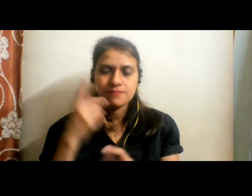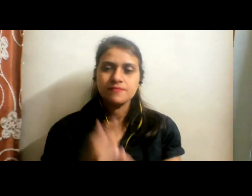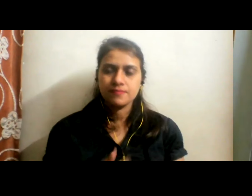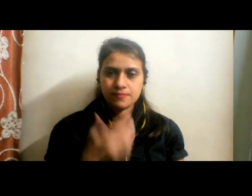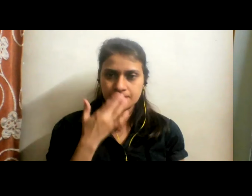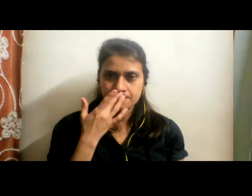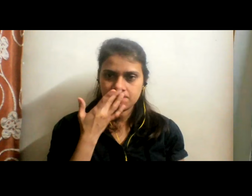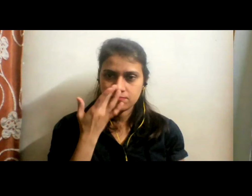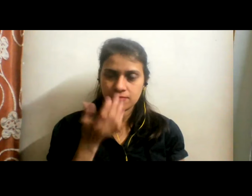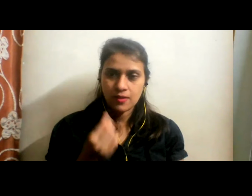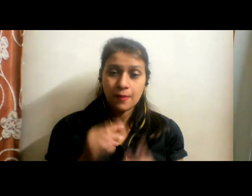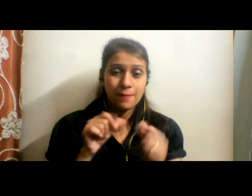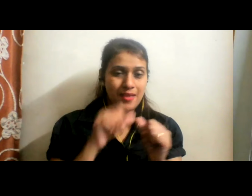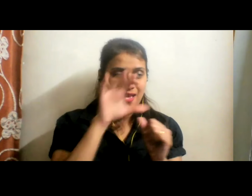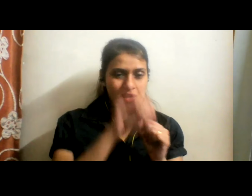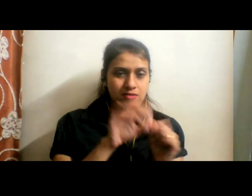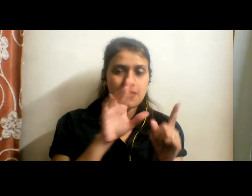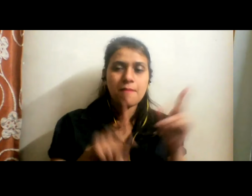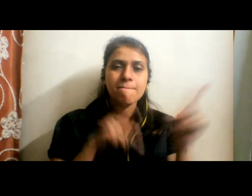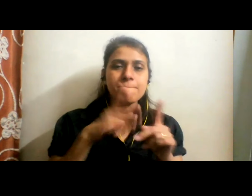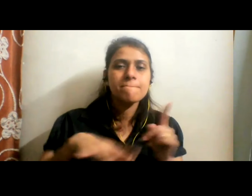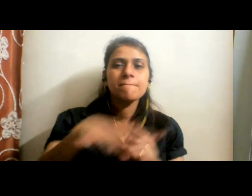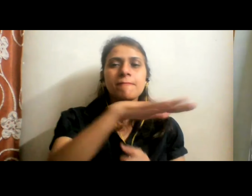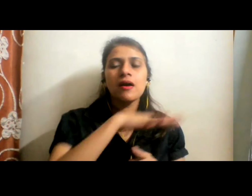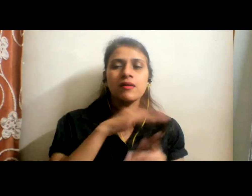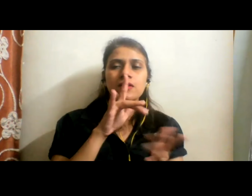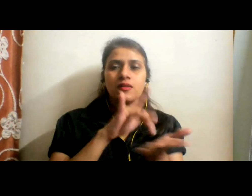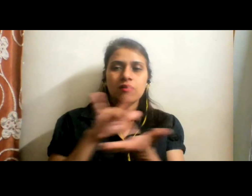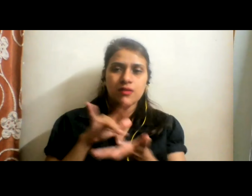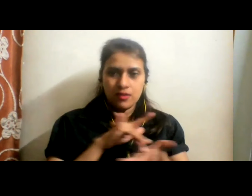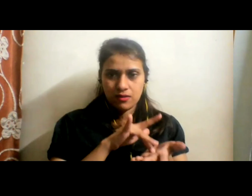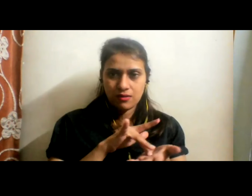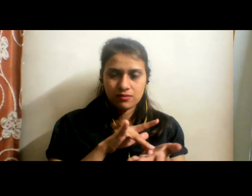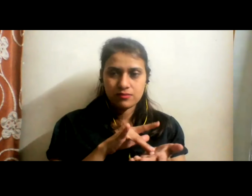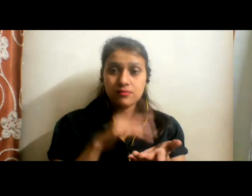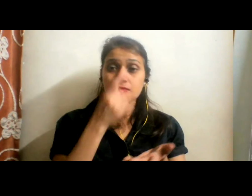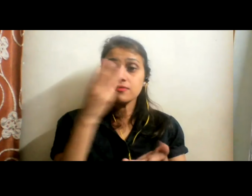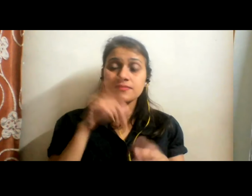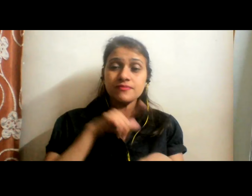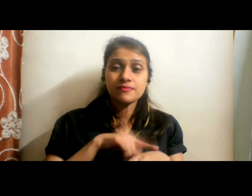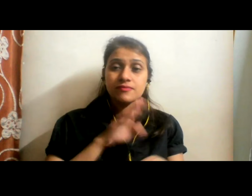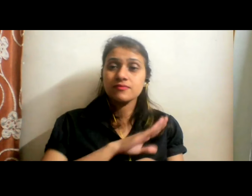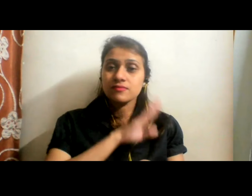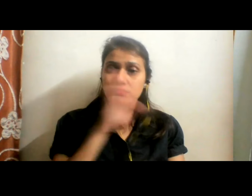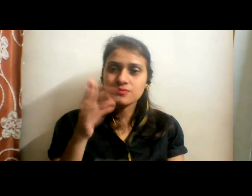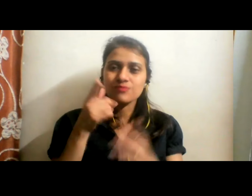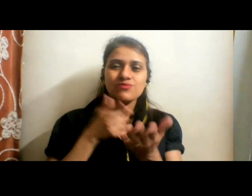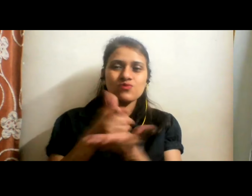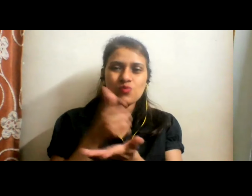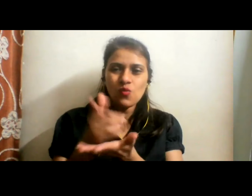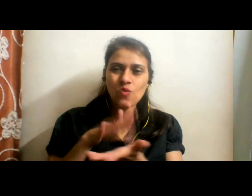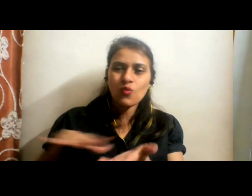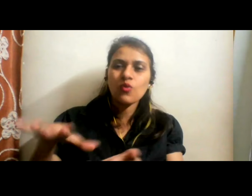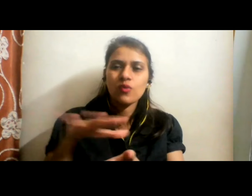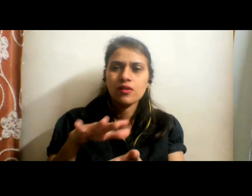to public places might be one construct, where you can measure how many times do they go to the, for example, if it's a village setting, how do they go to